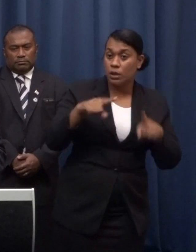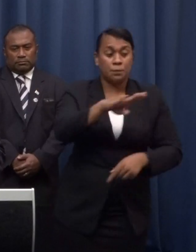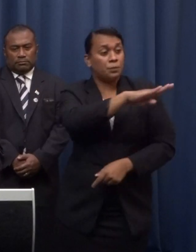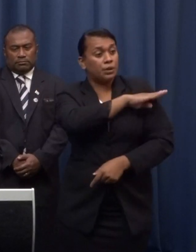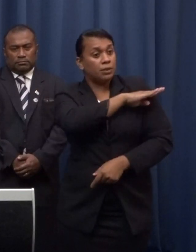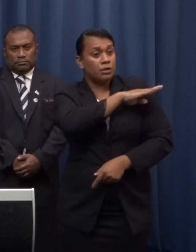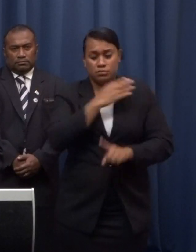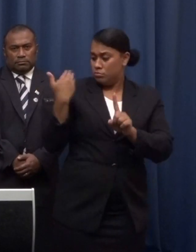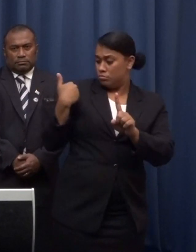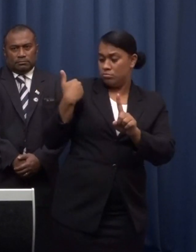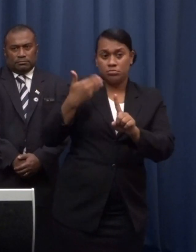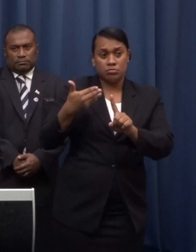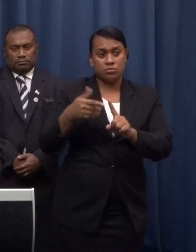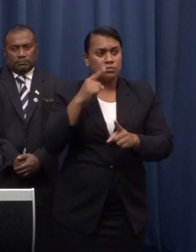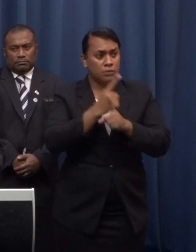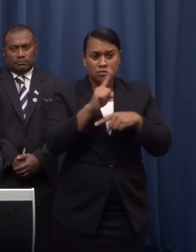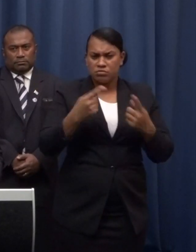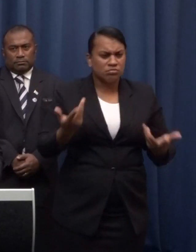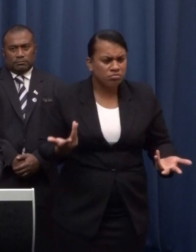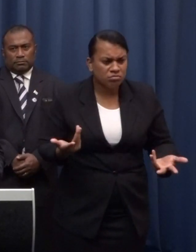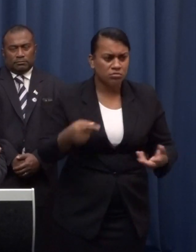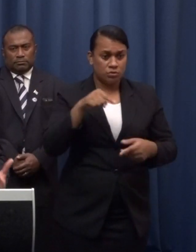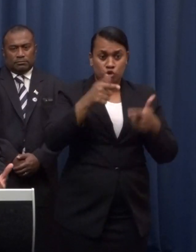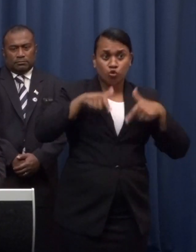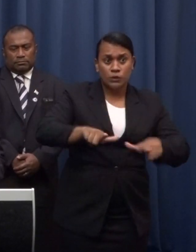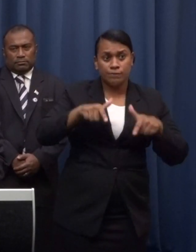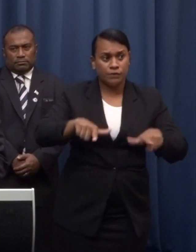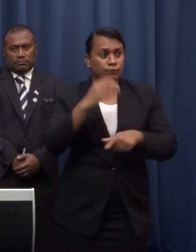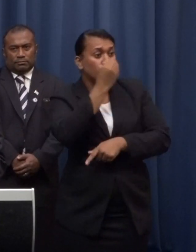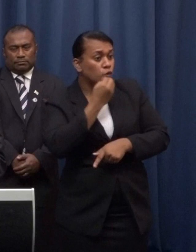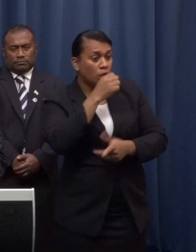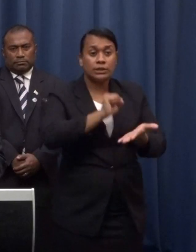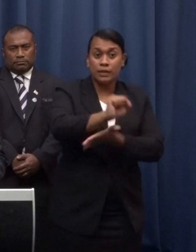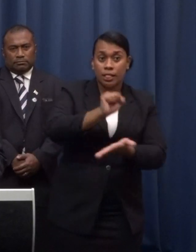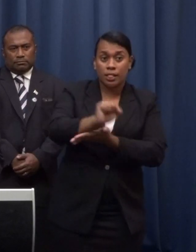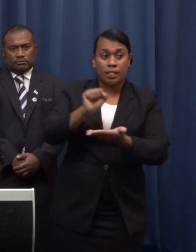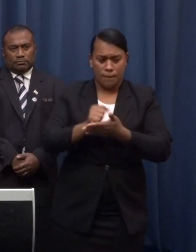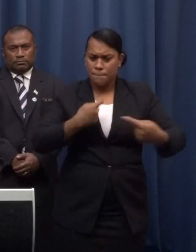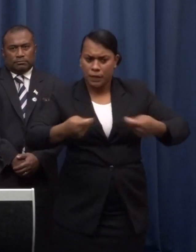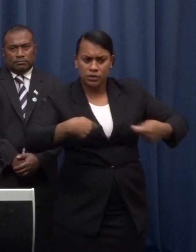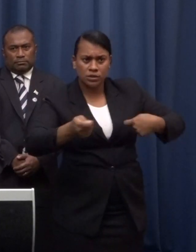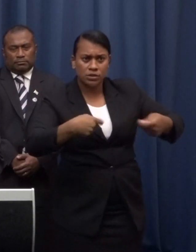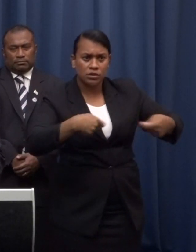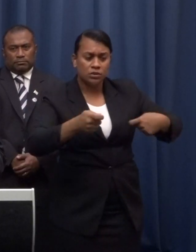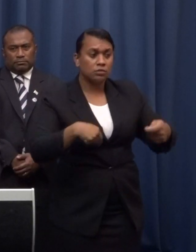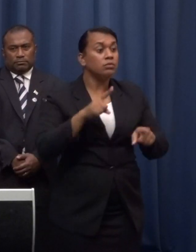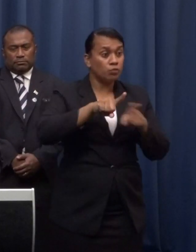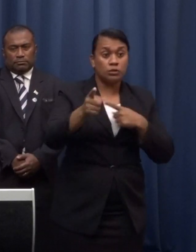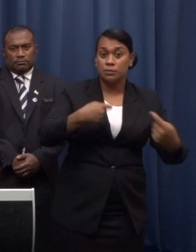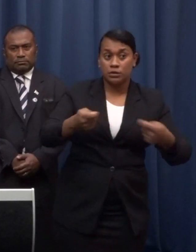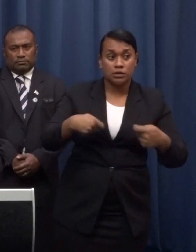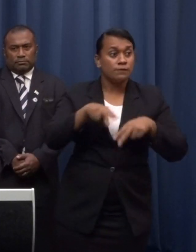the movement of, for example, food that's sold in the markets. As you know, that most markets in Fiji, the